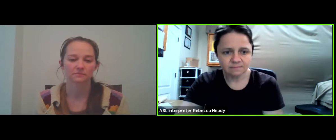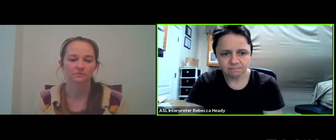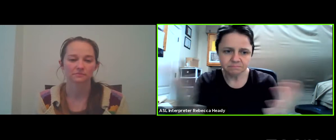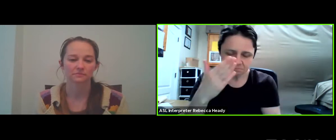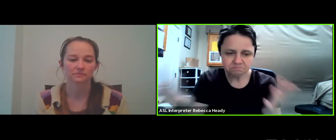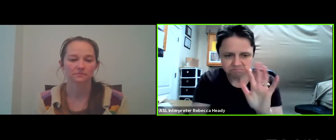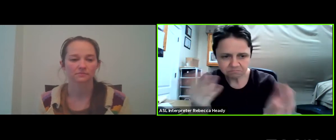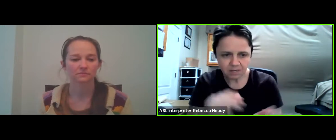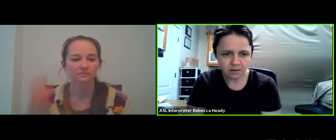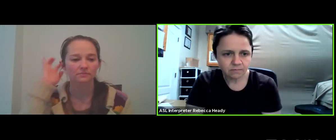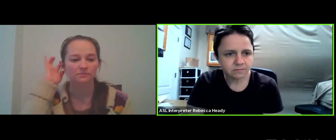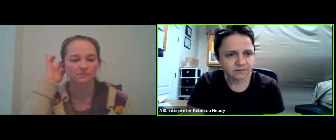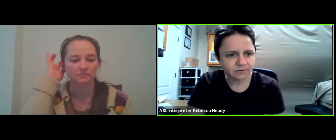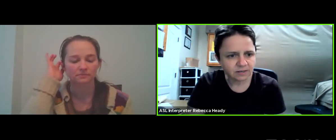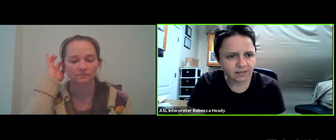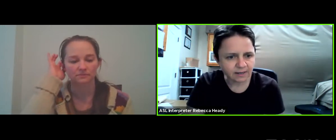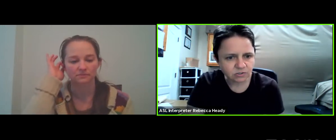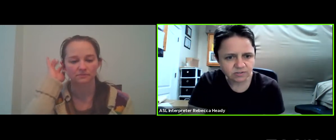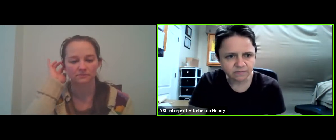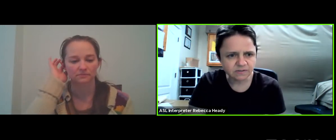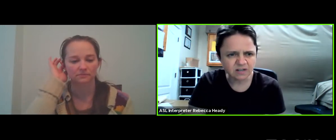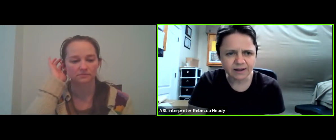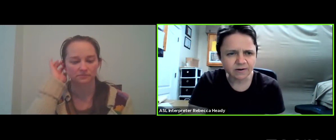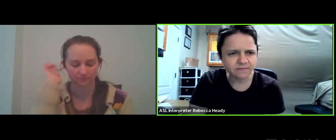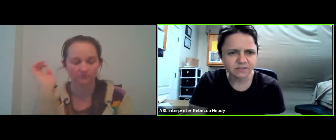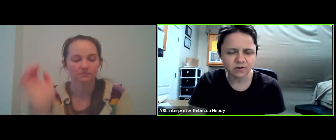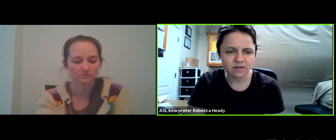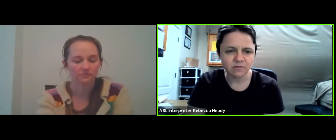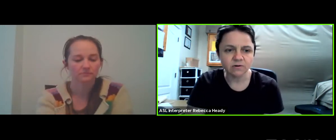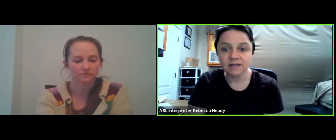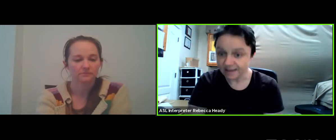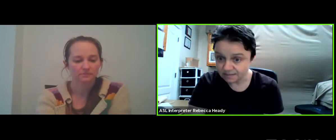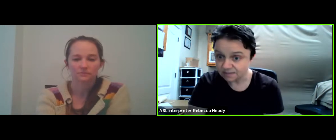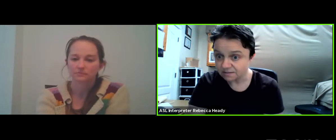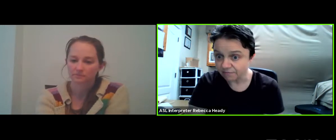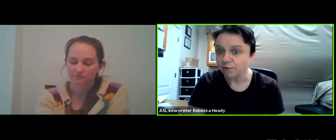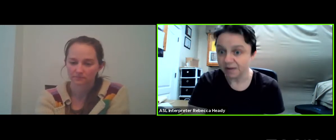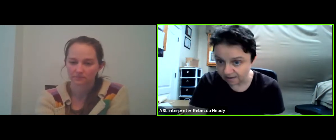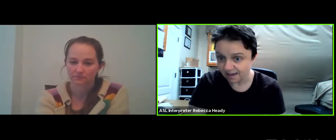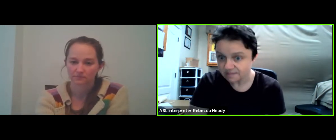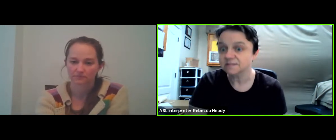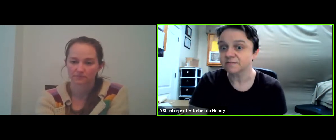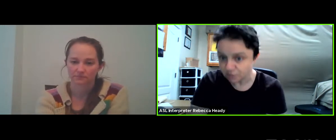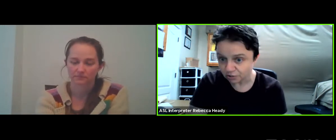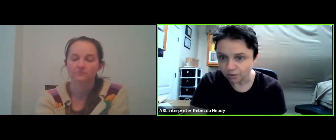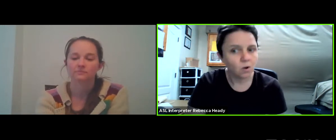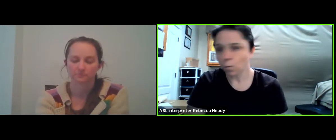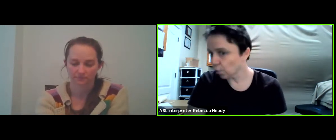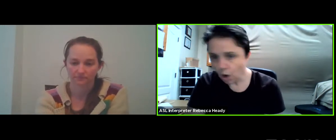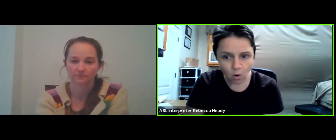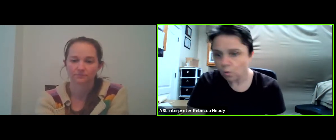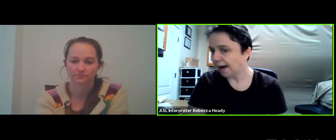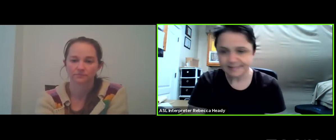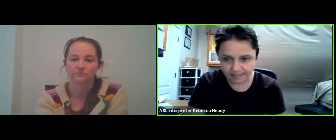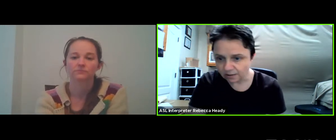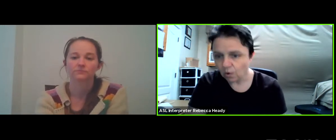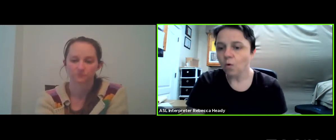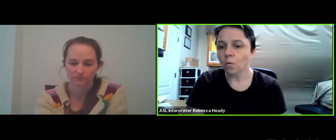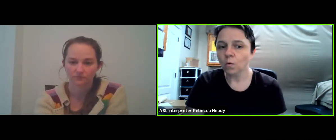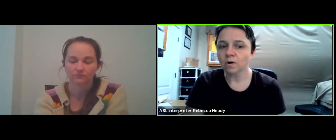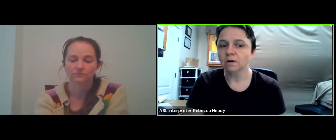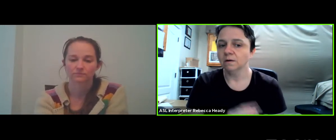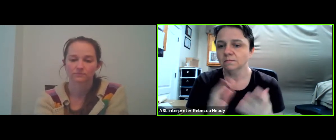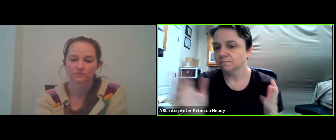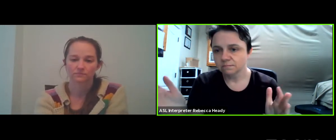So again, different answers of declaratives. They're either yes, affirming it, yes, for sure, or no, I